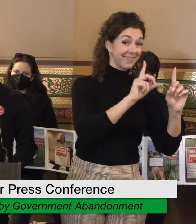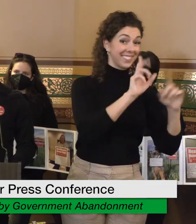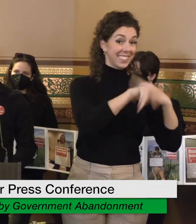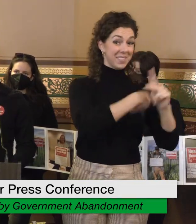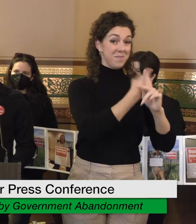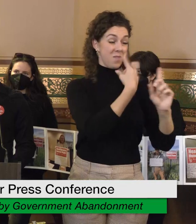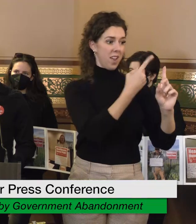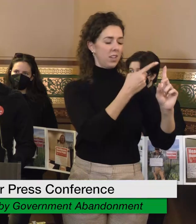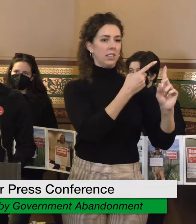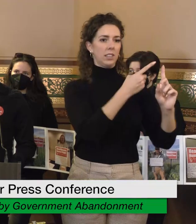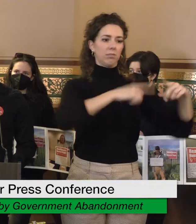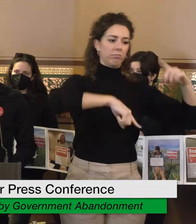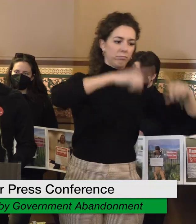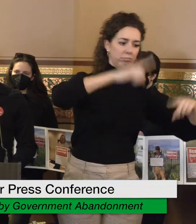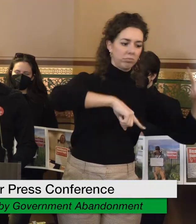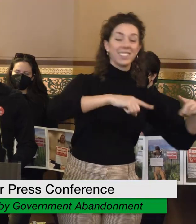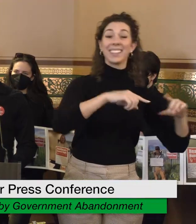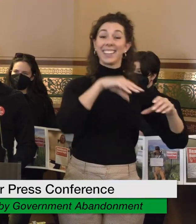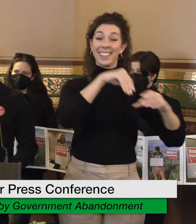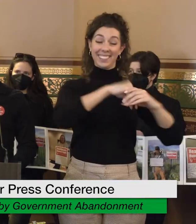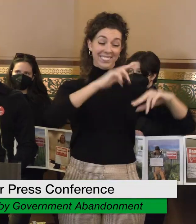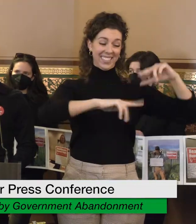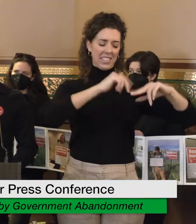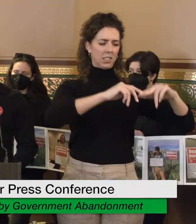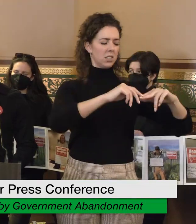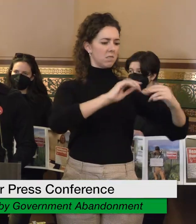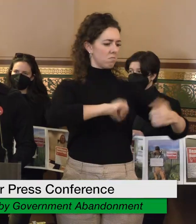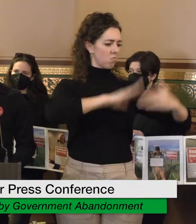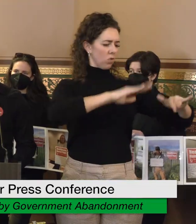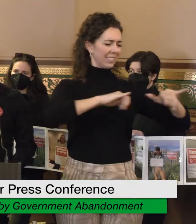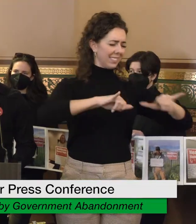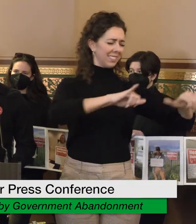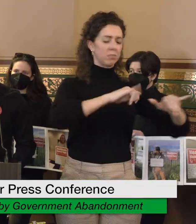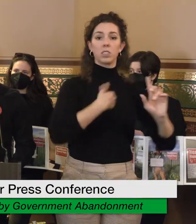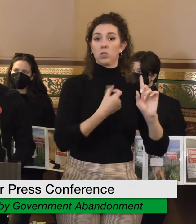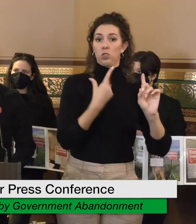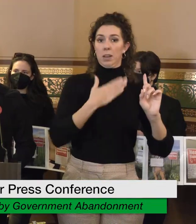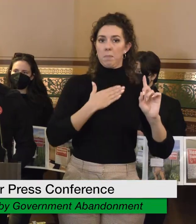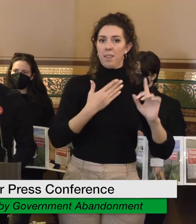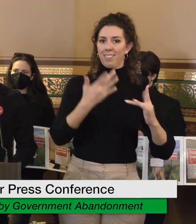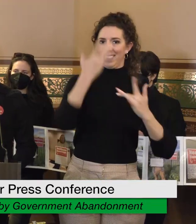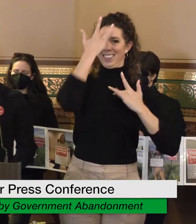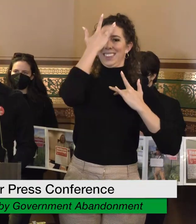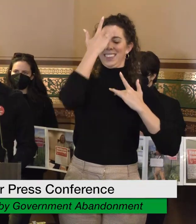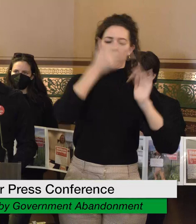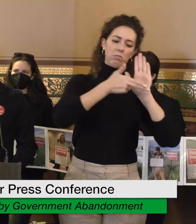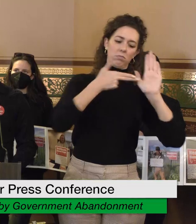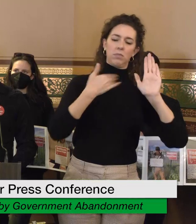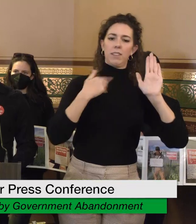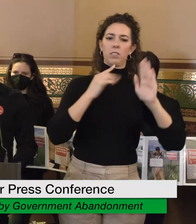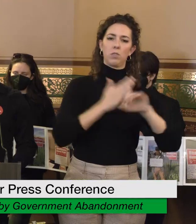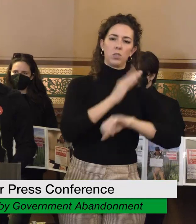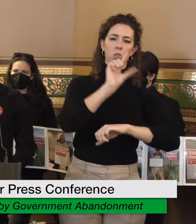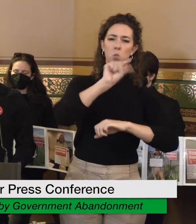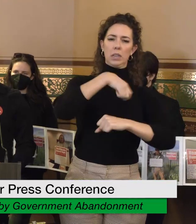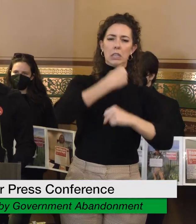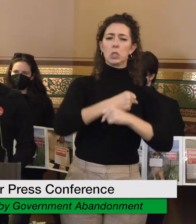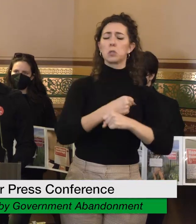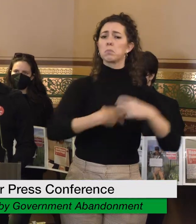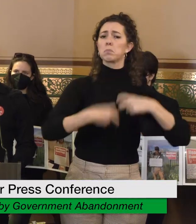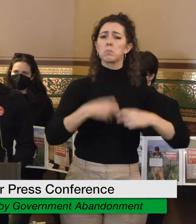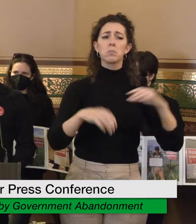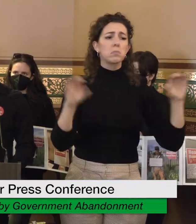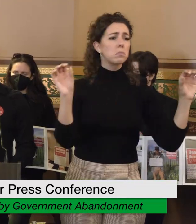treat every diabetic the exact same. I've been living with this disease for 20 years without any